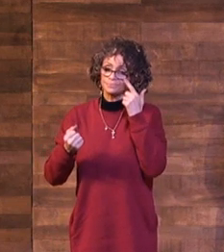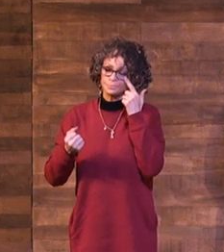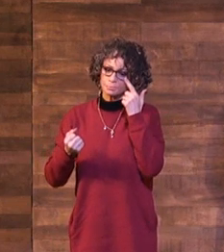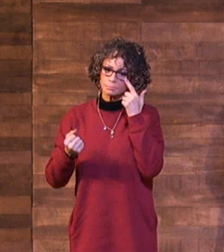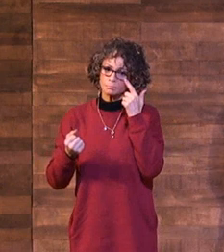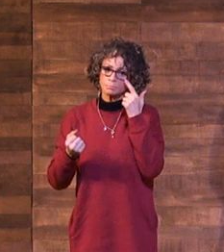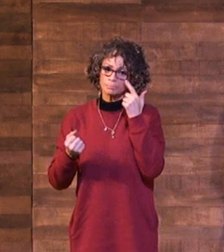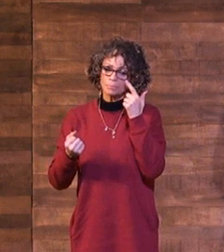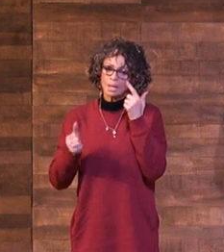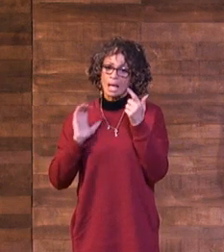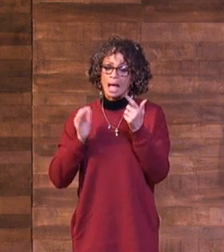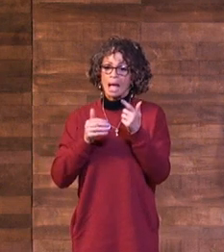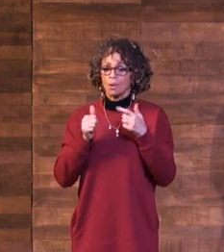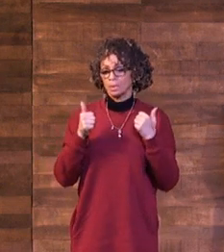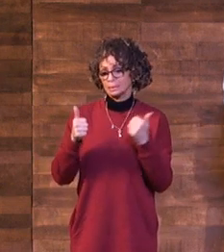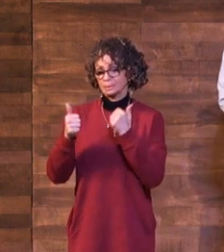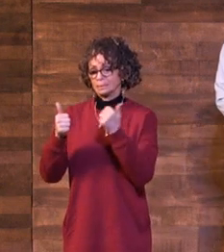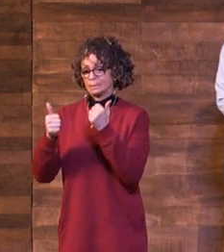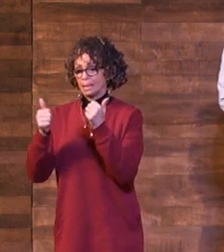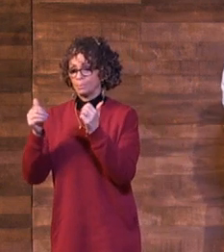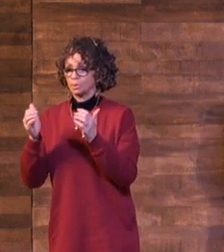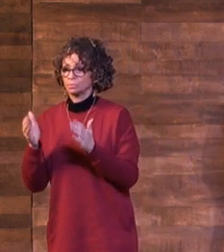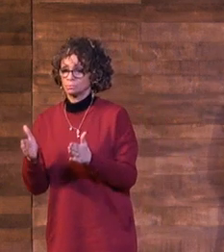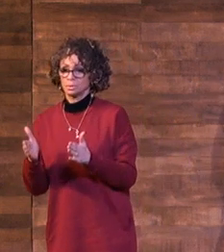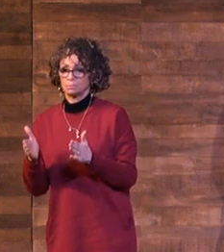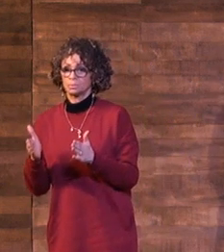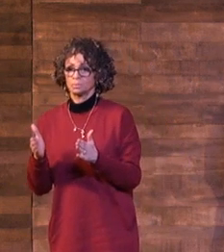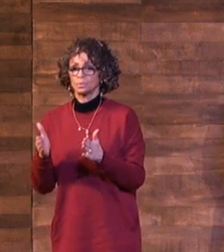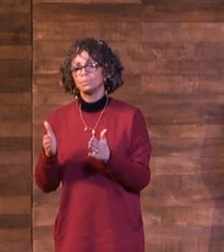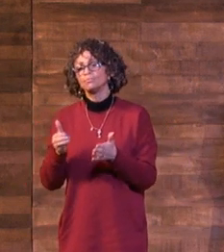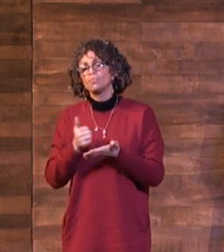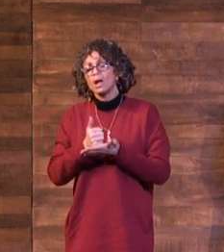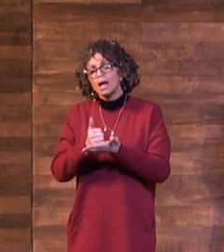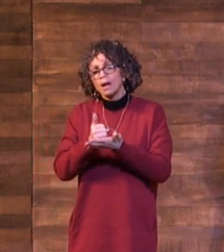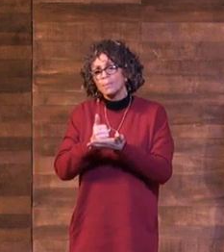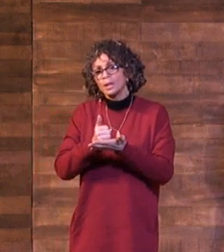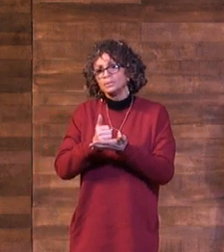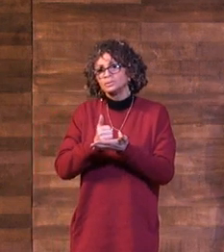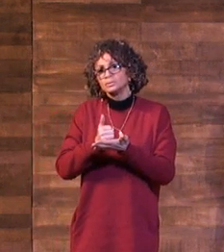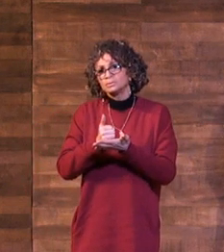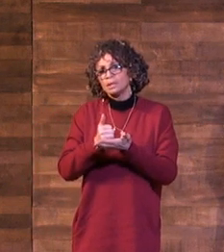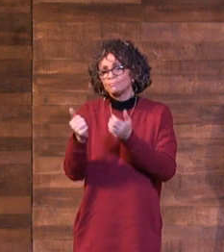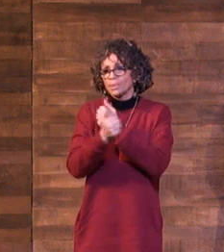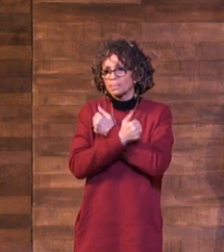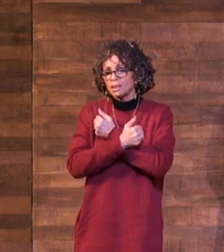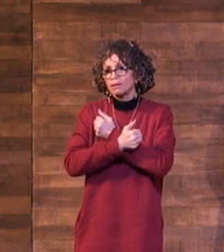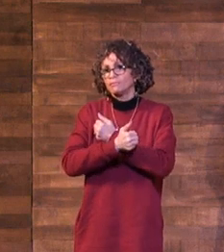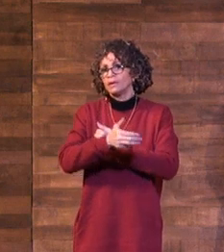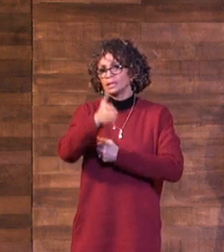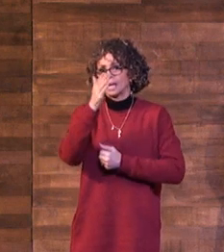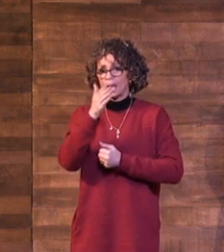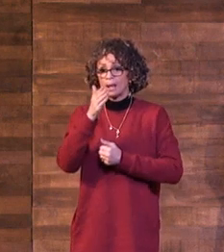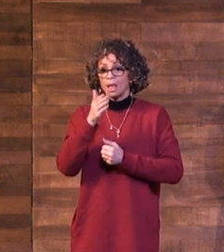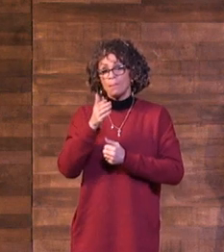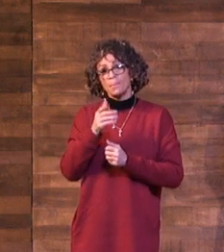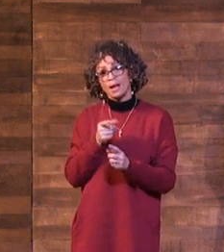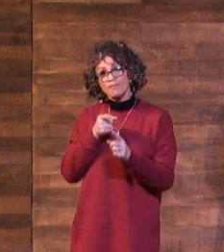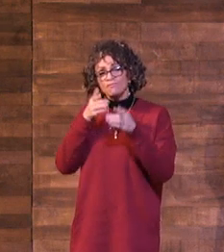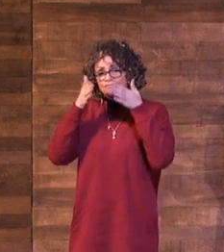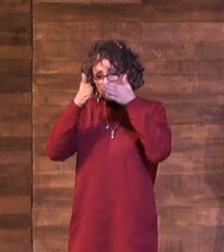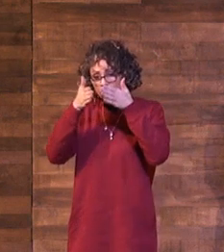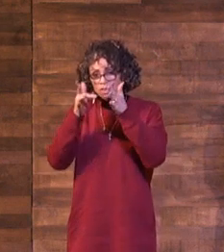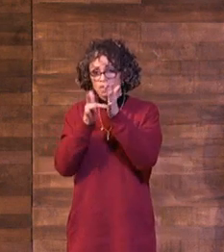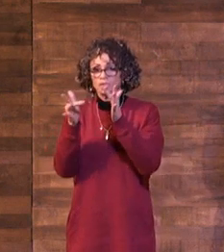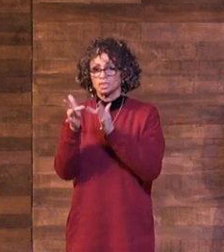Our discipleship ministries will continue to help us love God by pointing us to Jesus and strengthening our work in